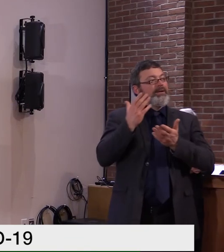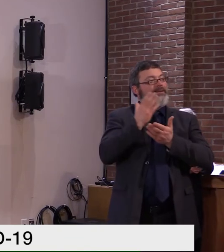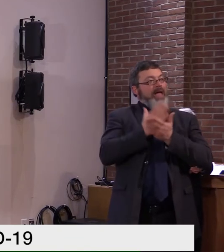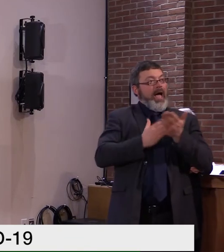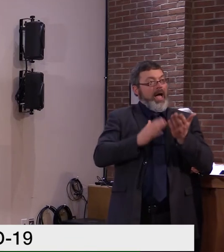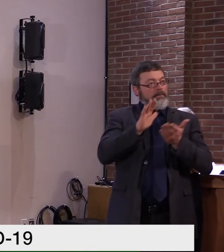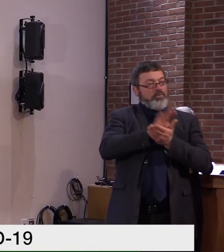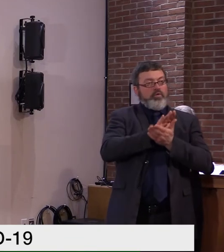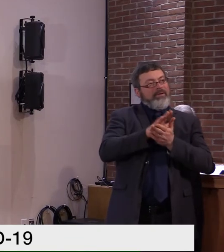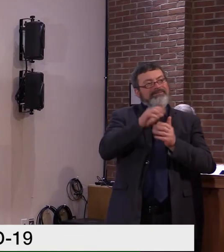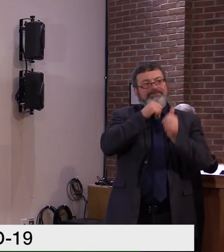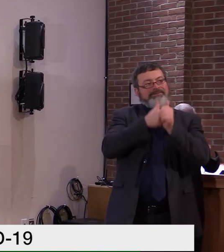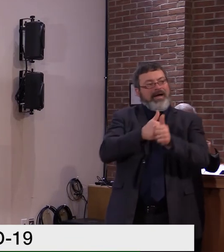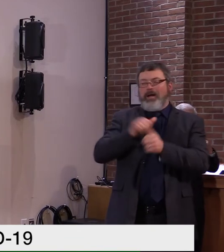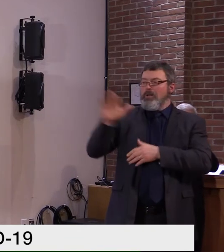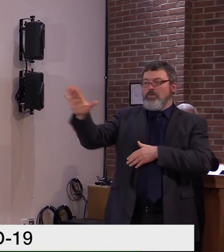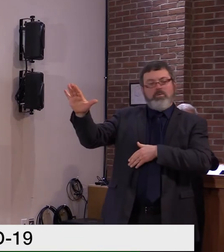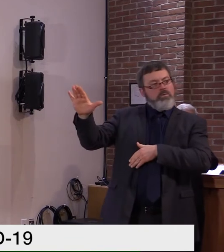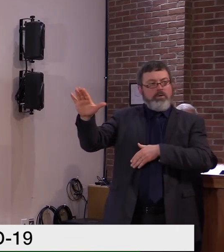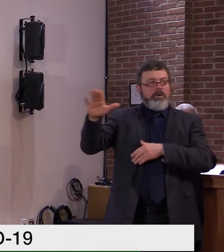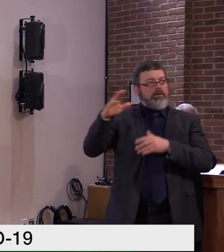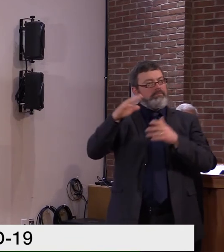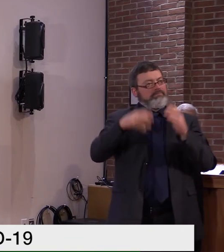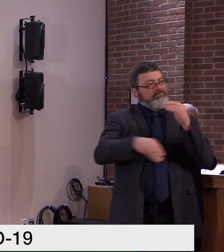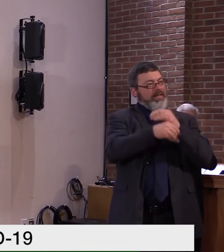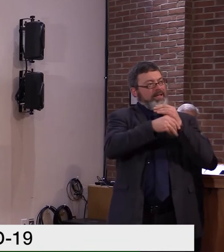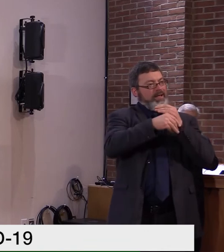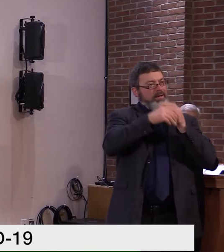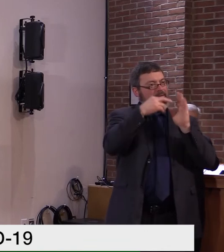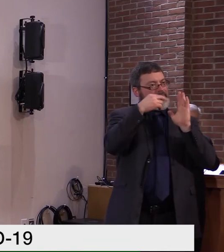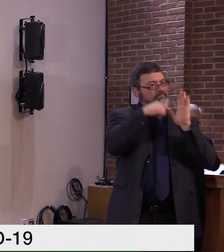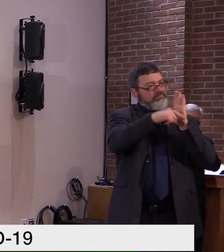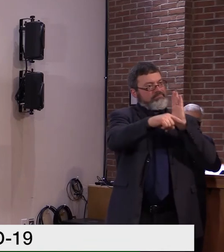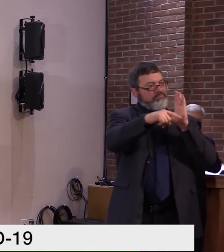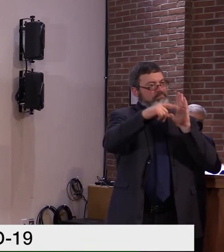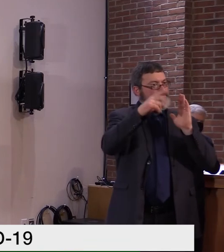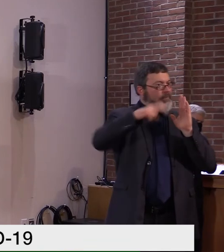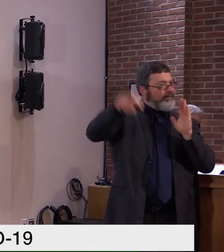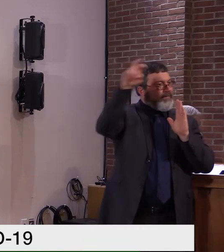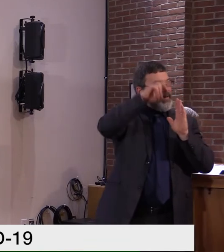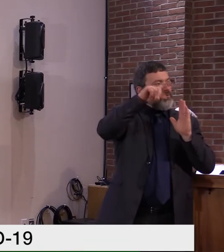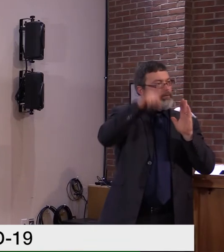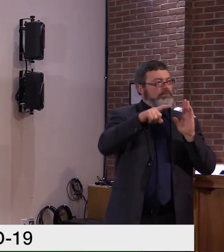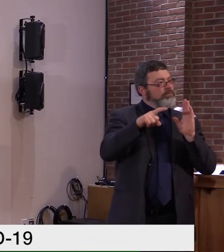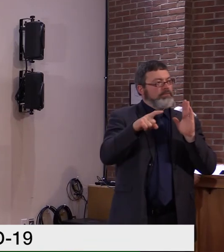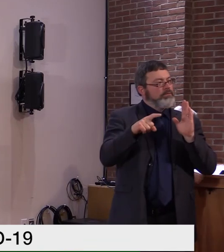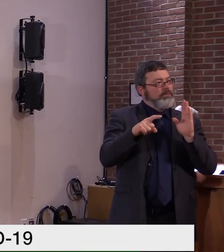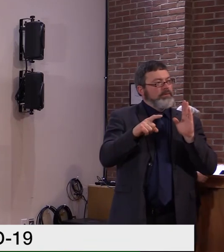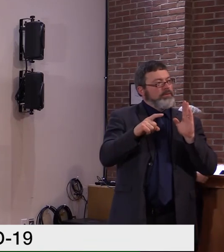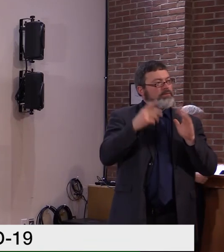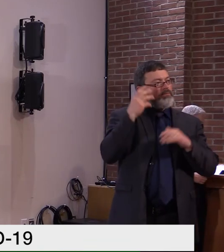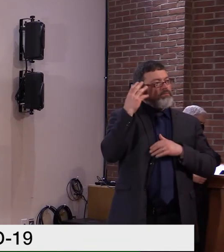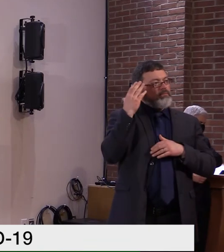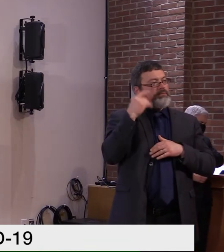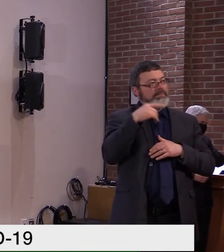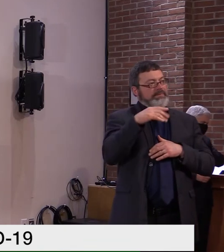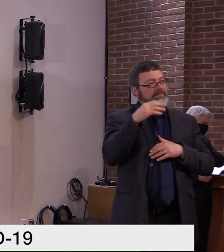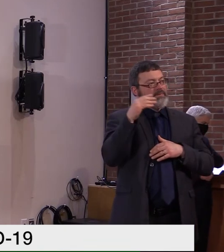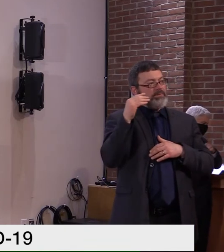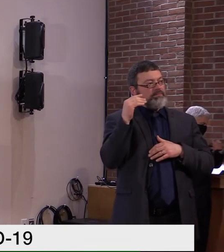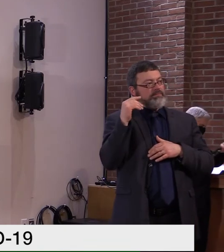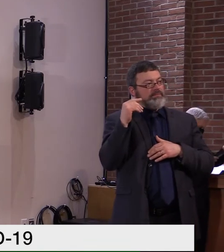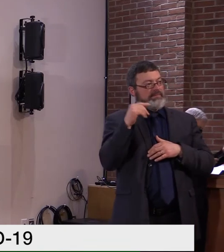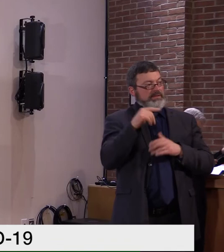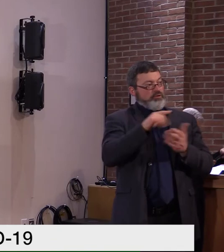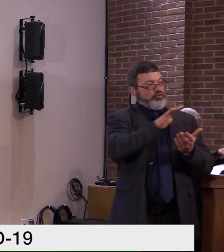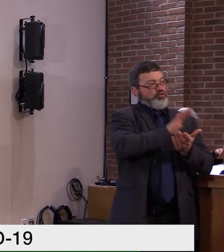are essentially outsourcing the questions to parents and just asking that the parents ask their students every